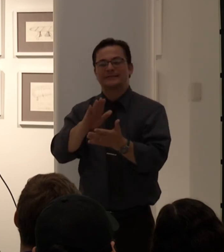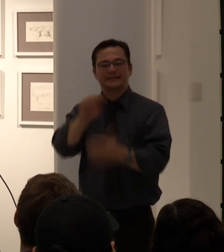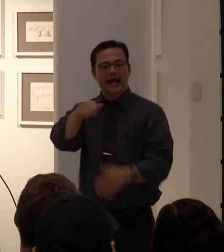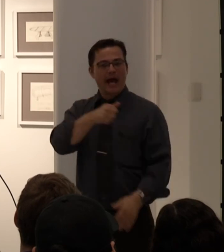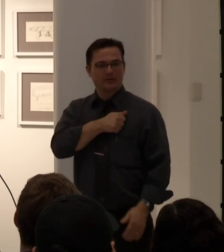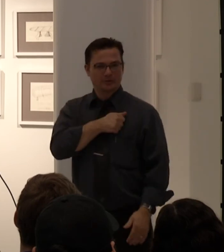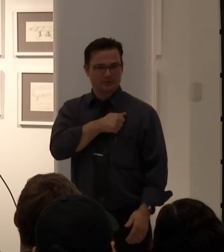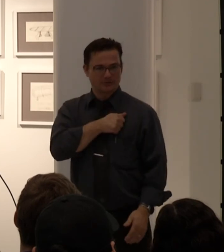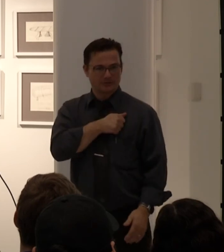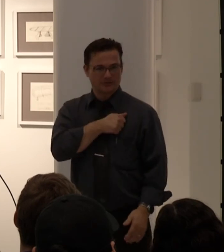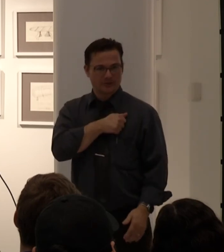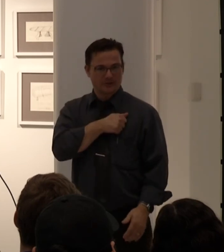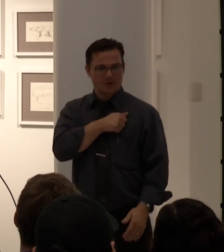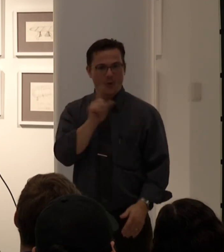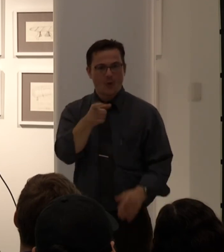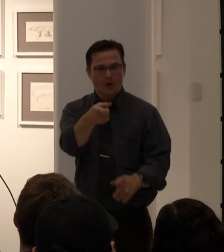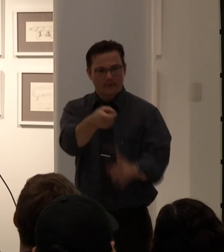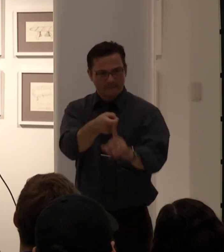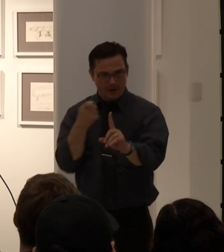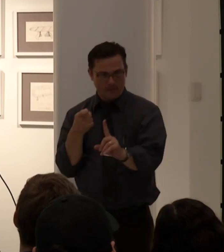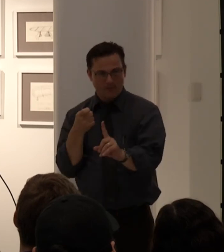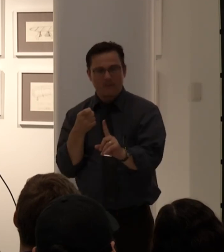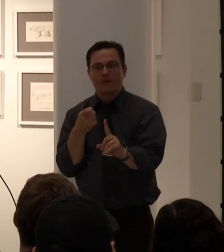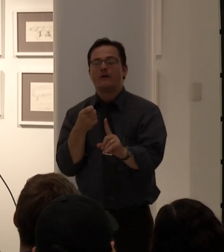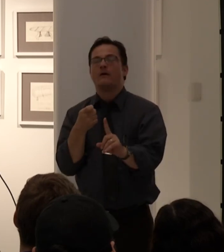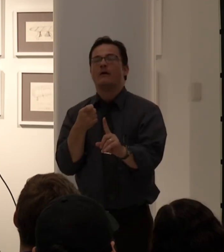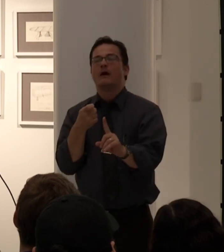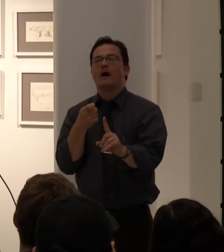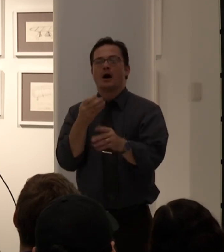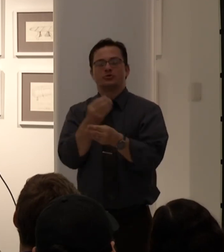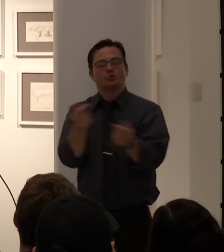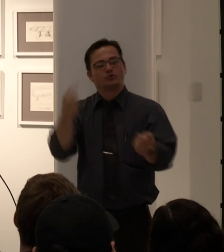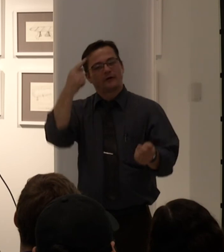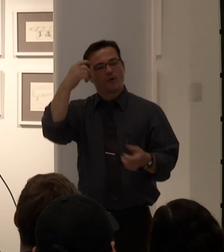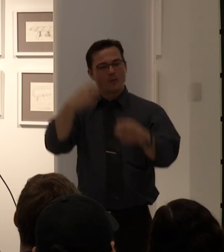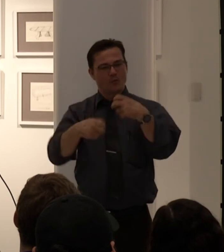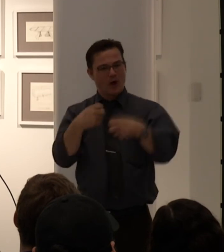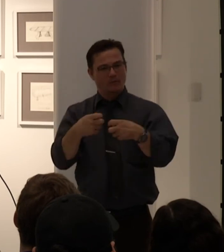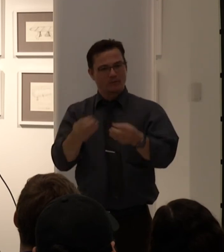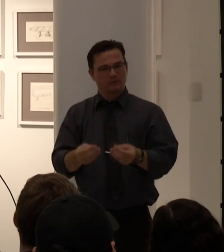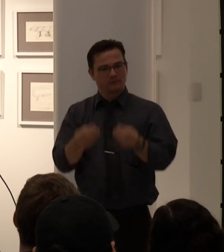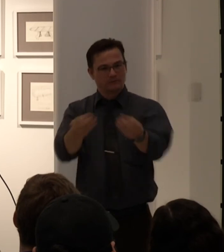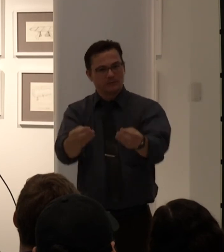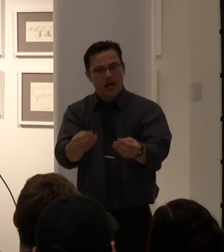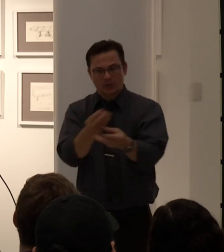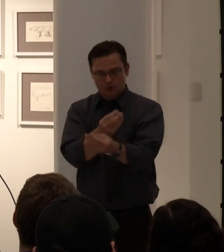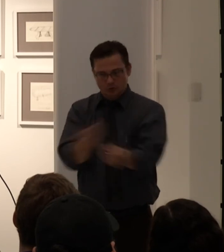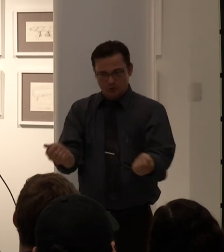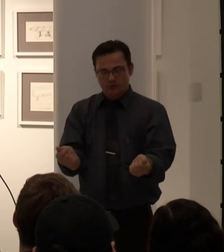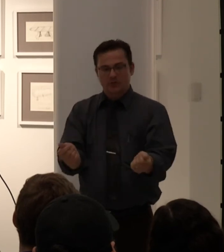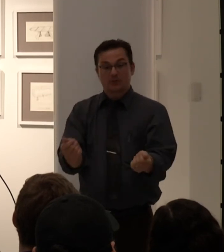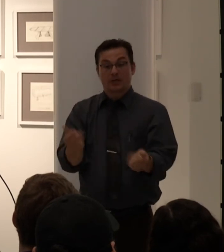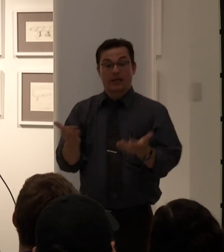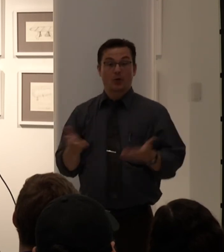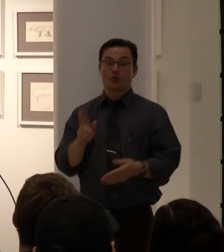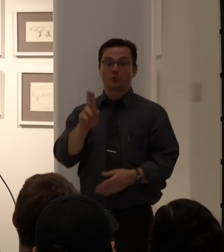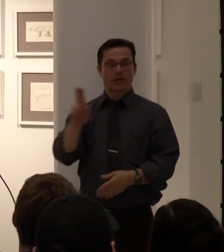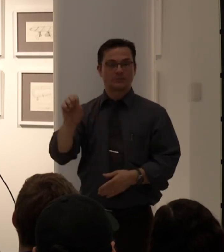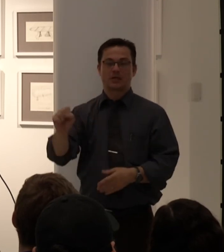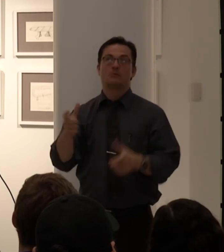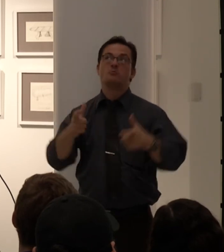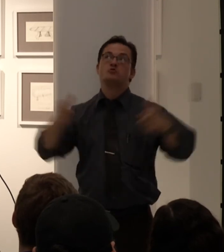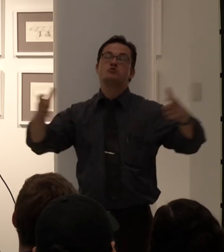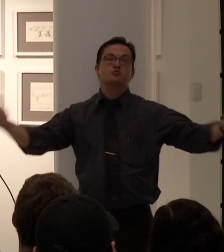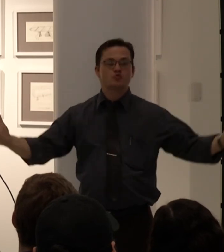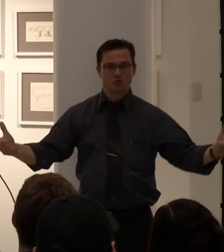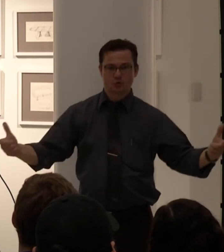of where you come from, a solution for a problem that's given. And again, the United States is huge. The